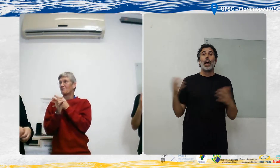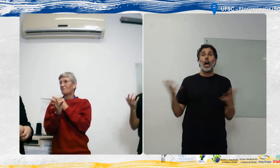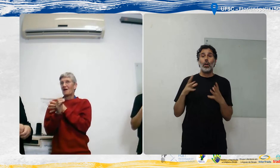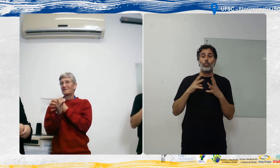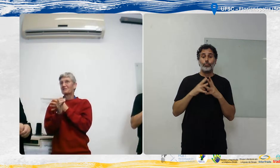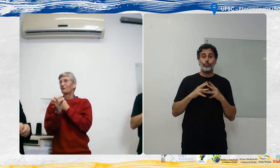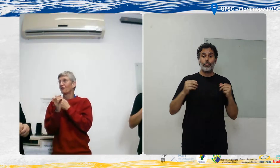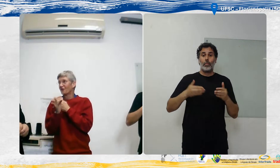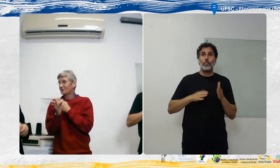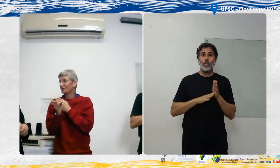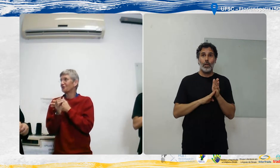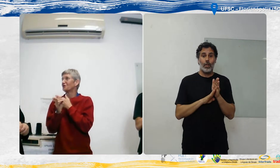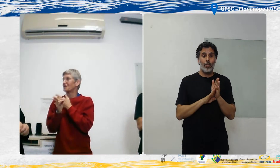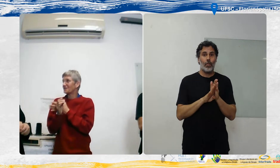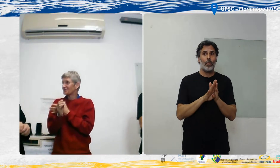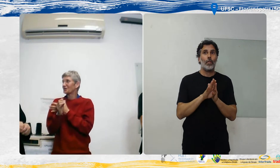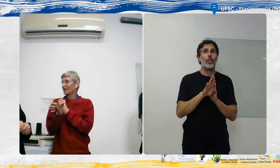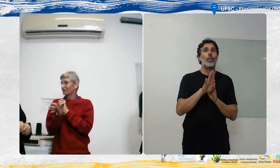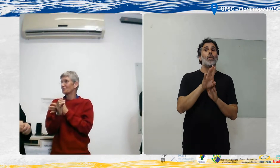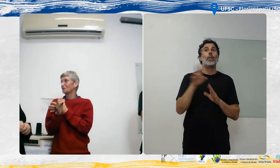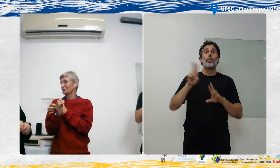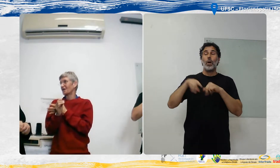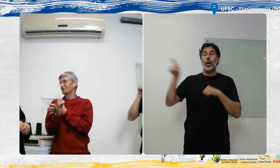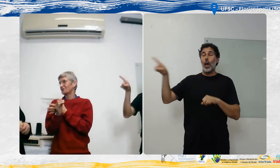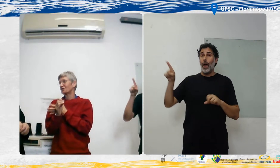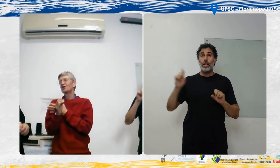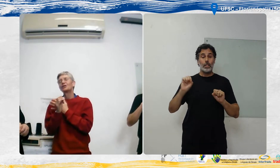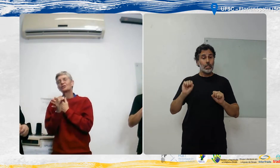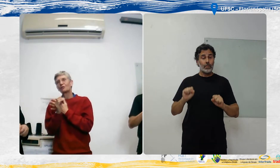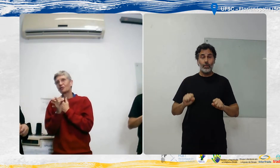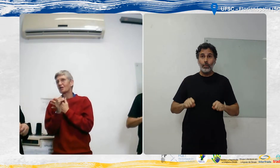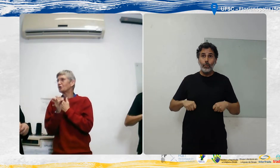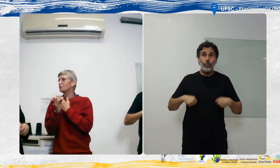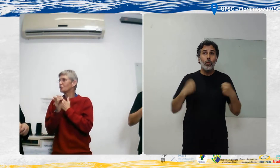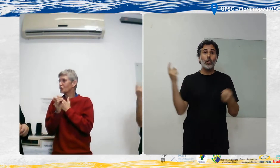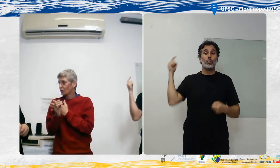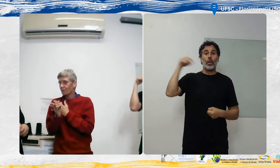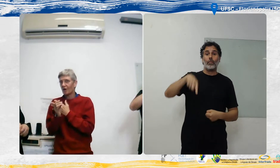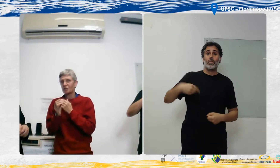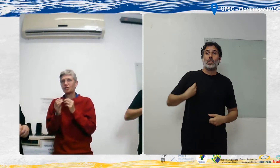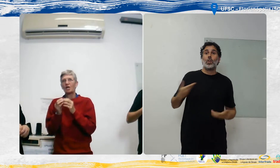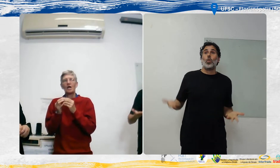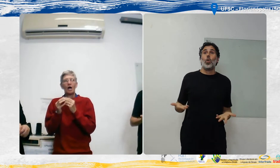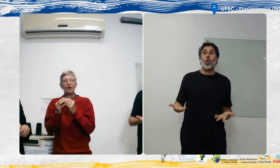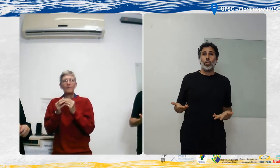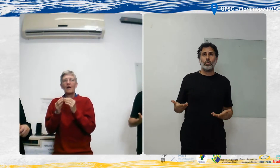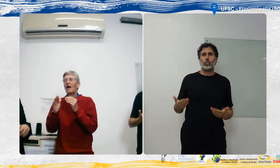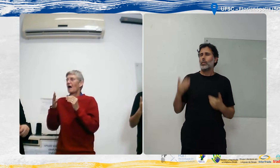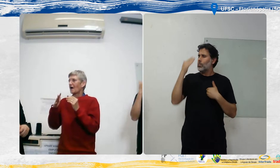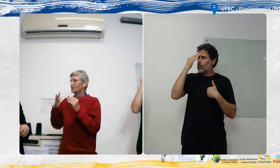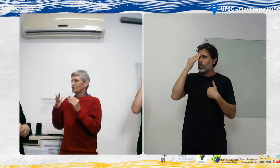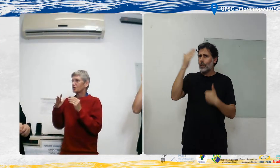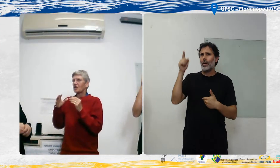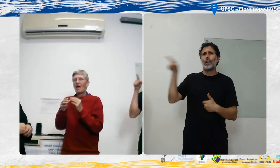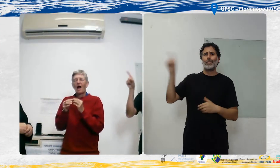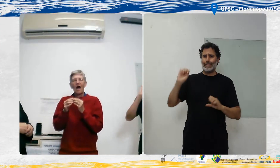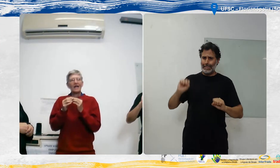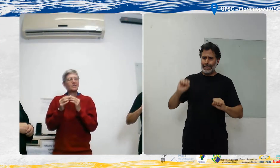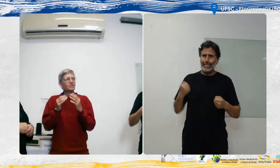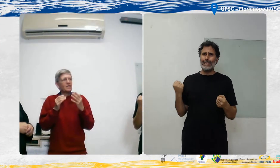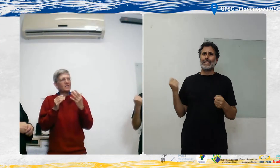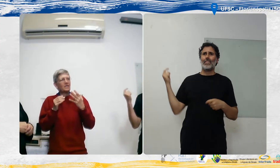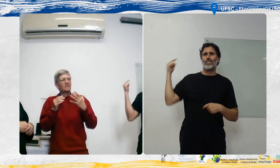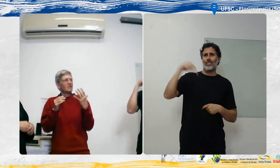an amazing physical and intellectual challenge. So thank you so much. And